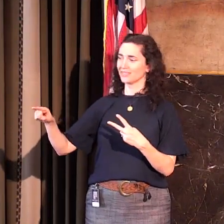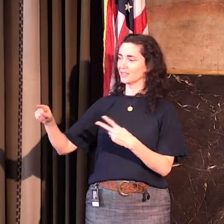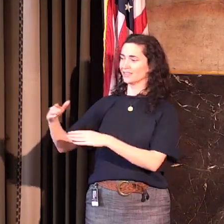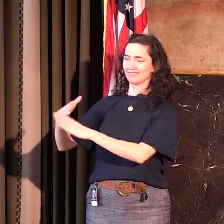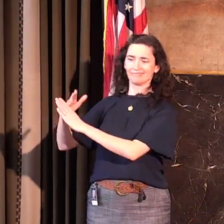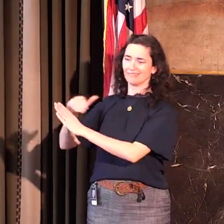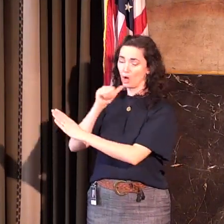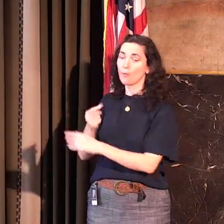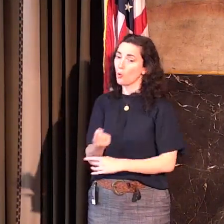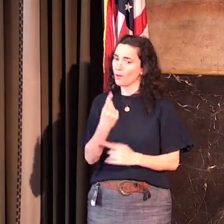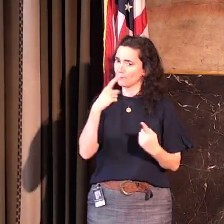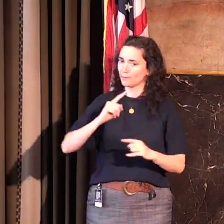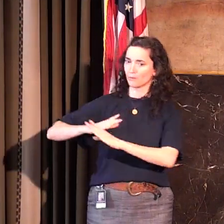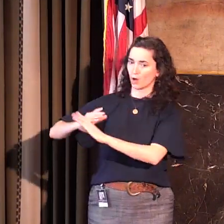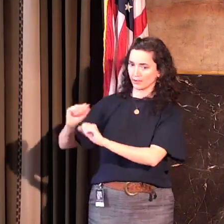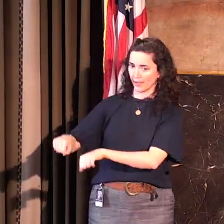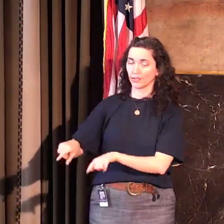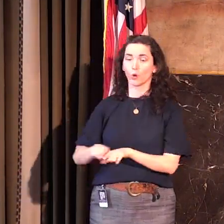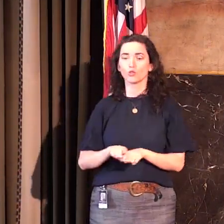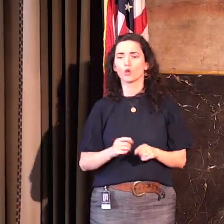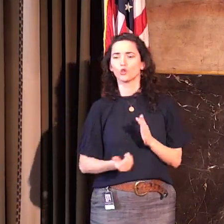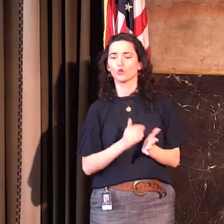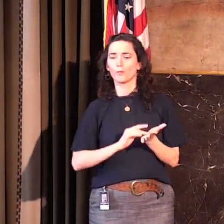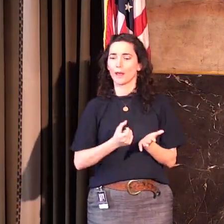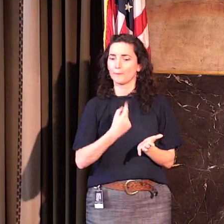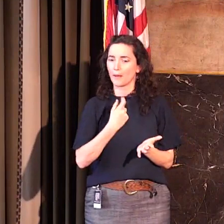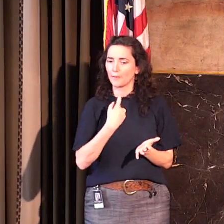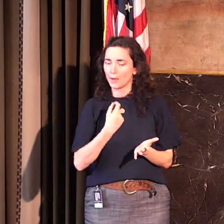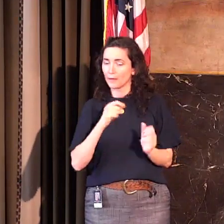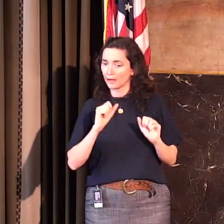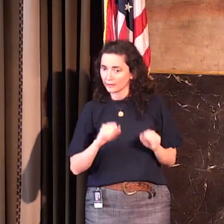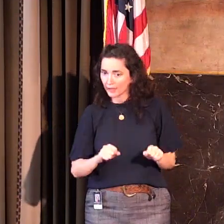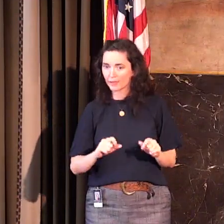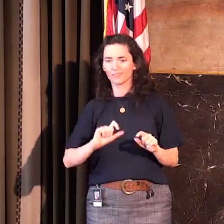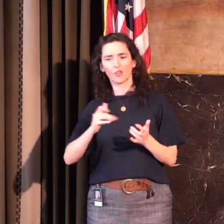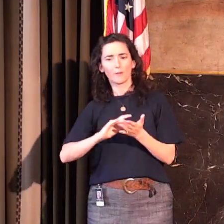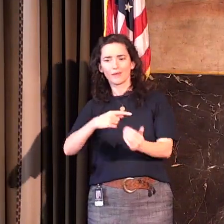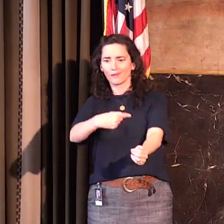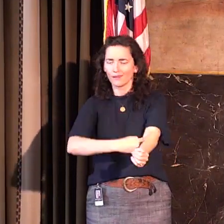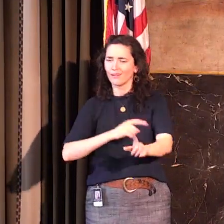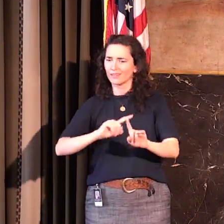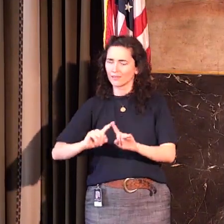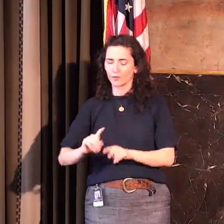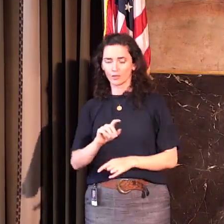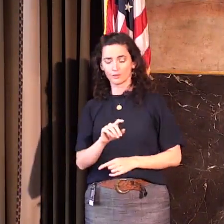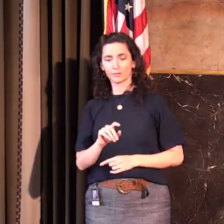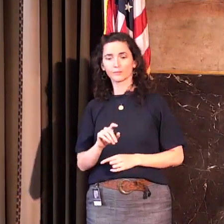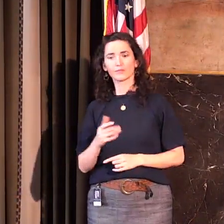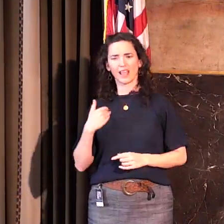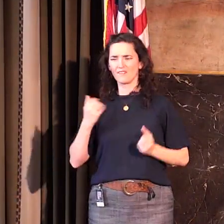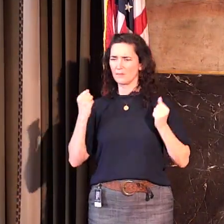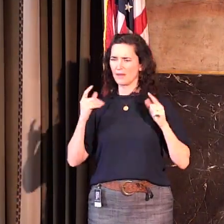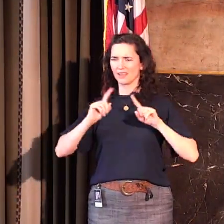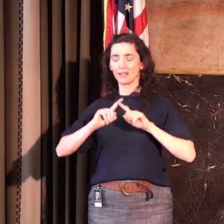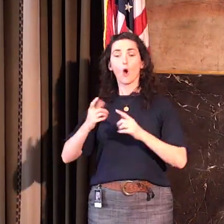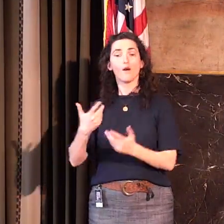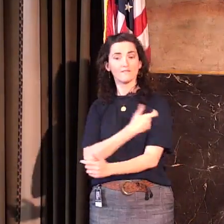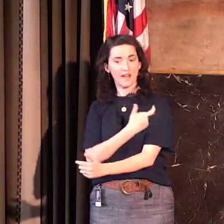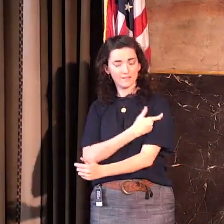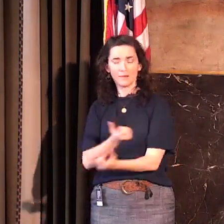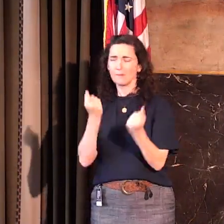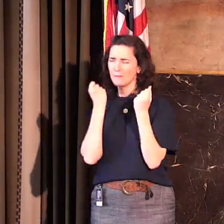becoming available that are effective. We have a new indication for the medicine remdesivir. We have plenty of vaccines